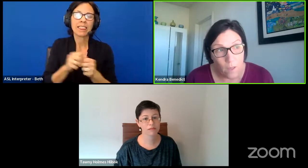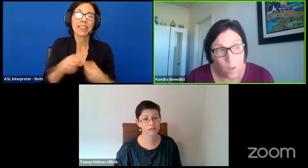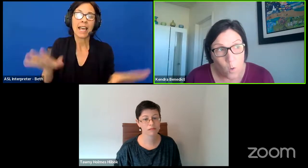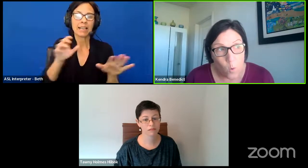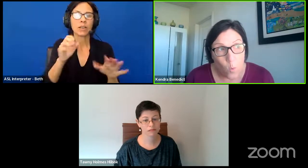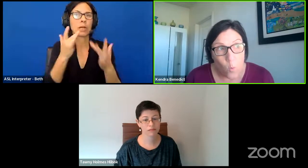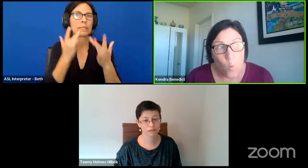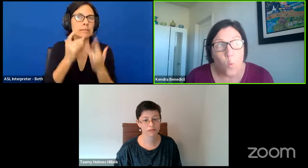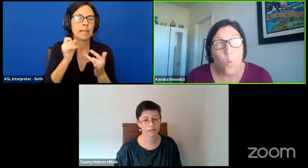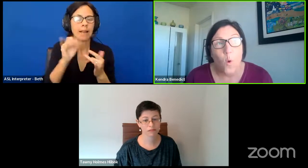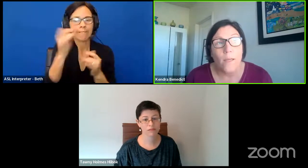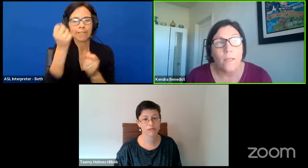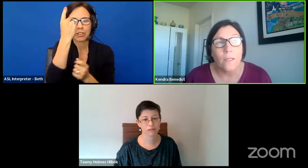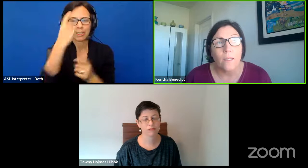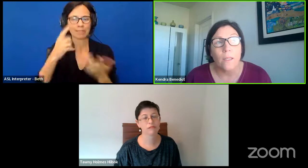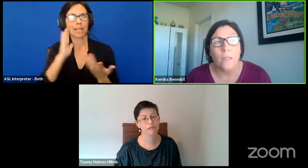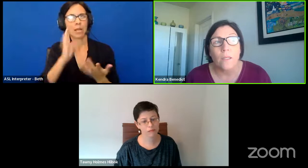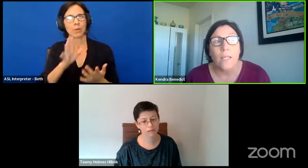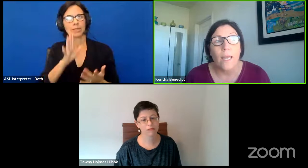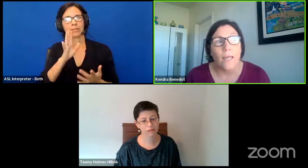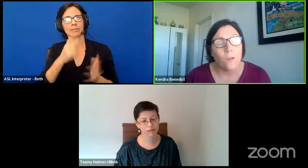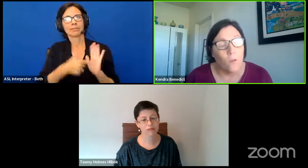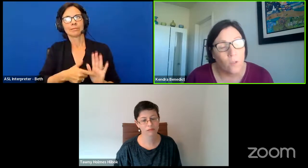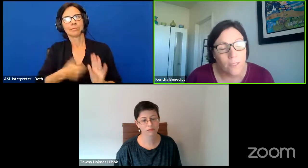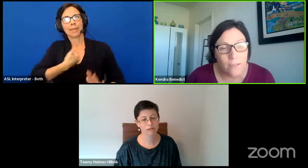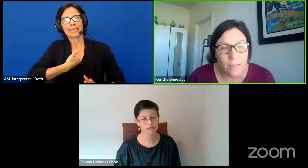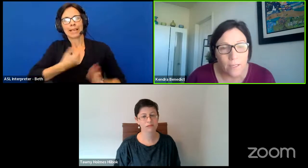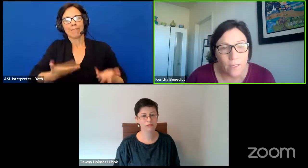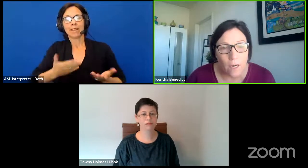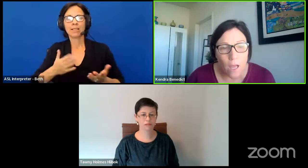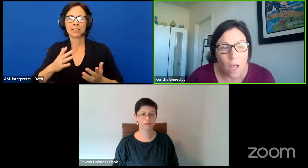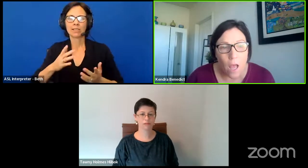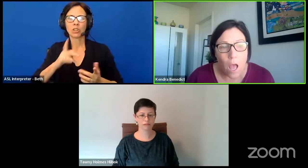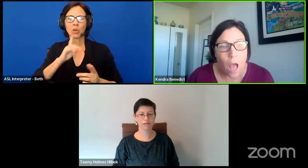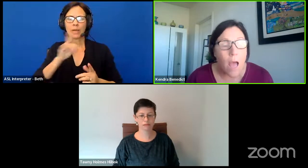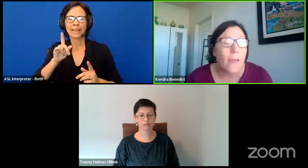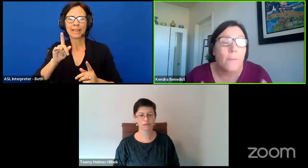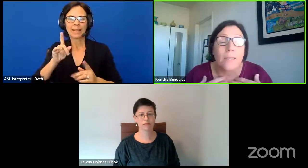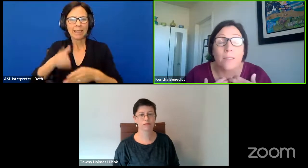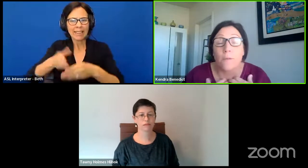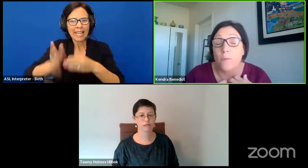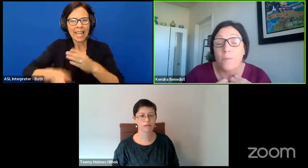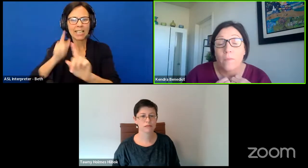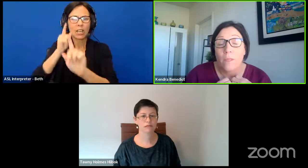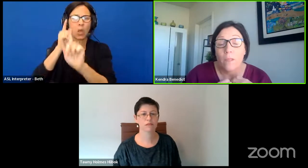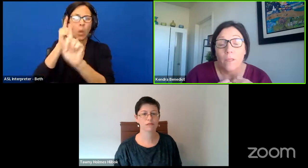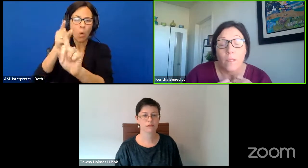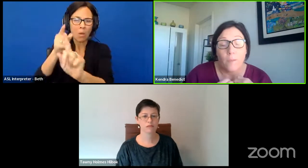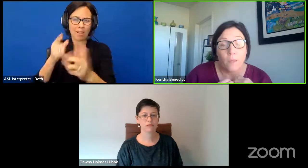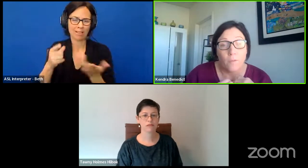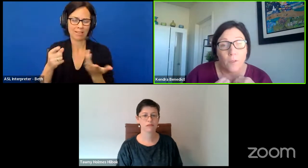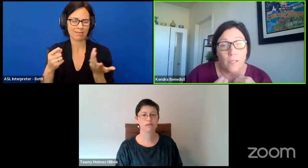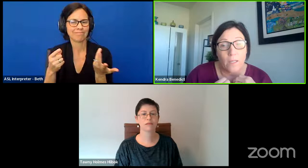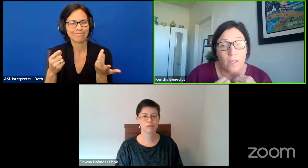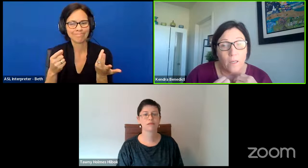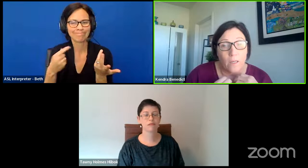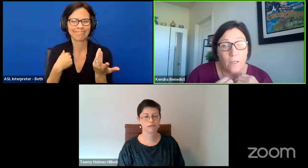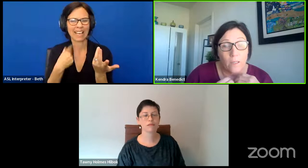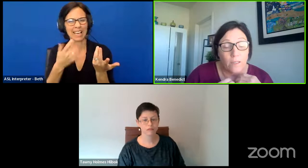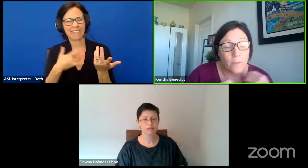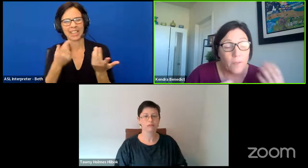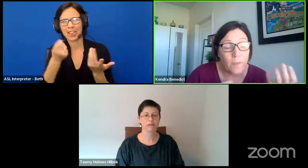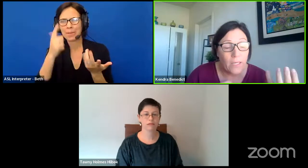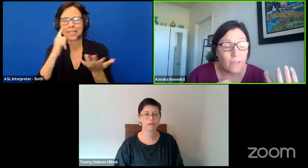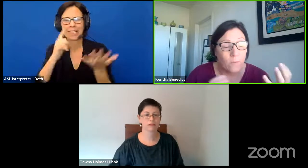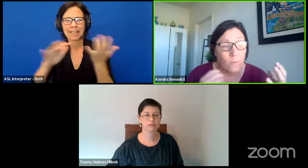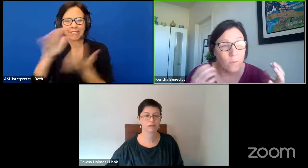myself, what the end goal is here. I myself am confused. I think